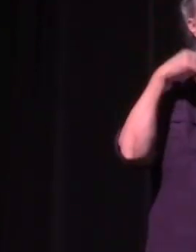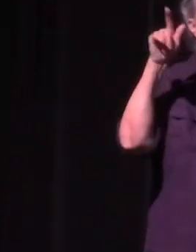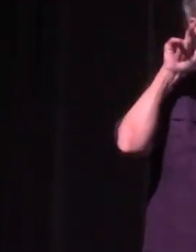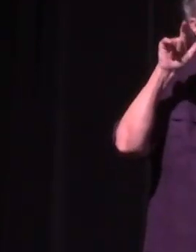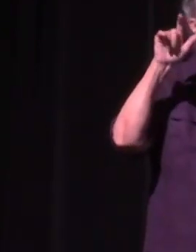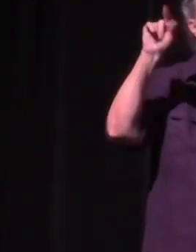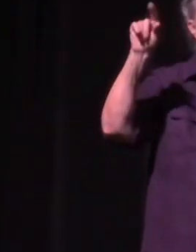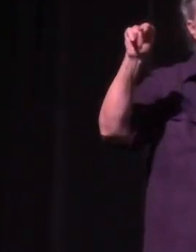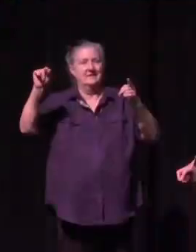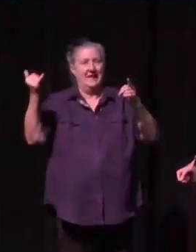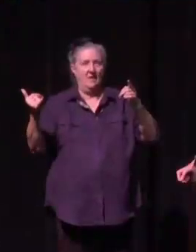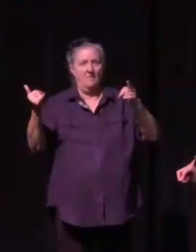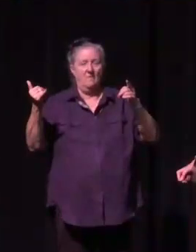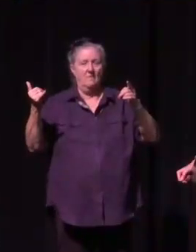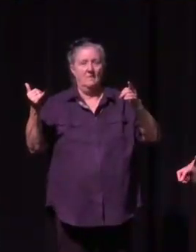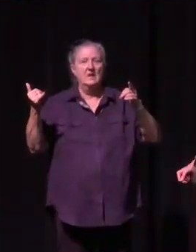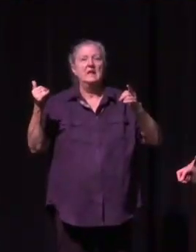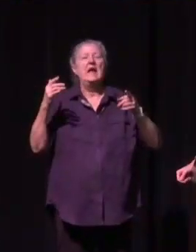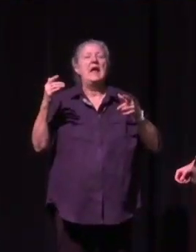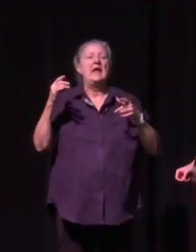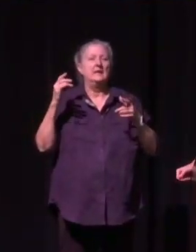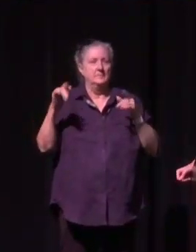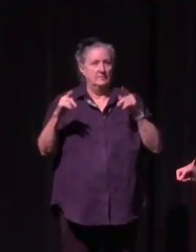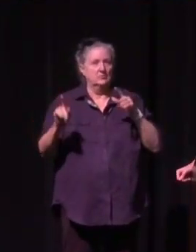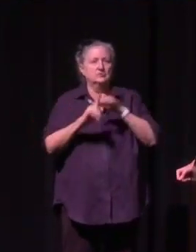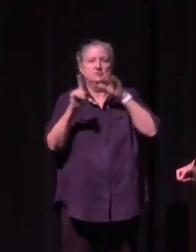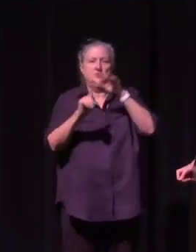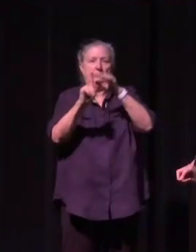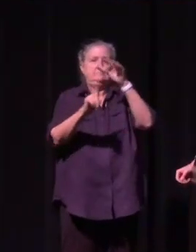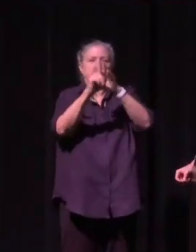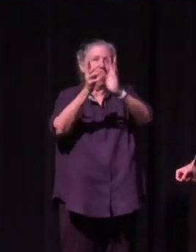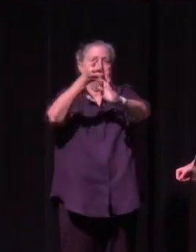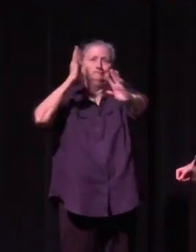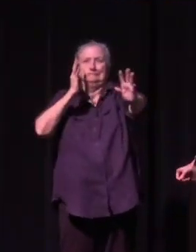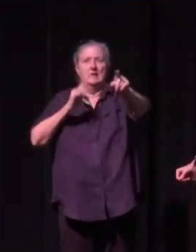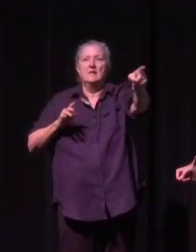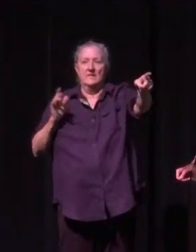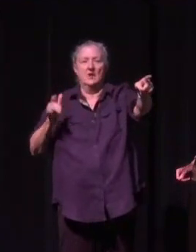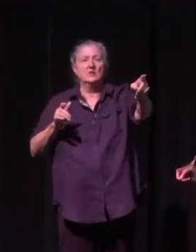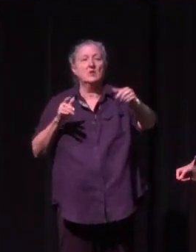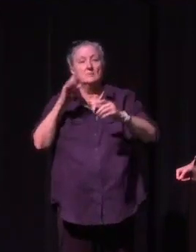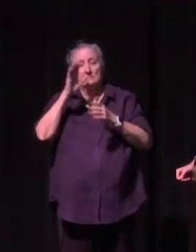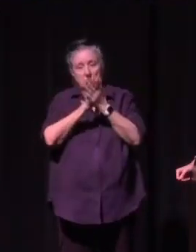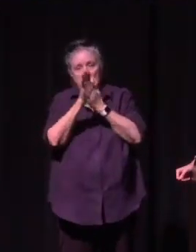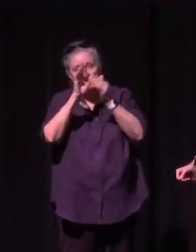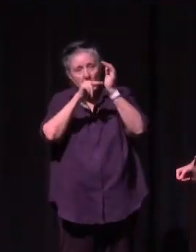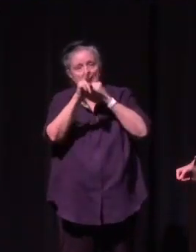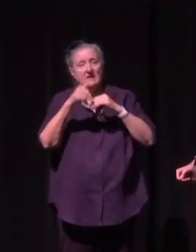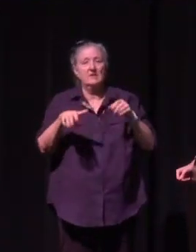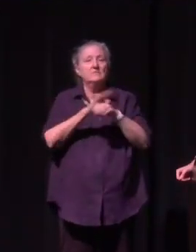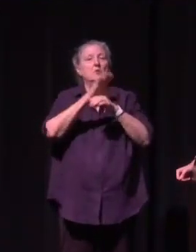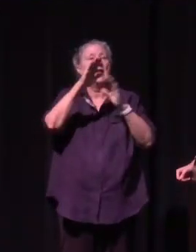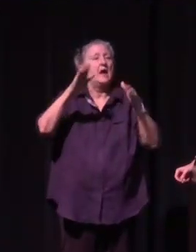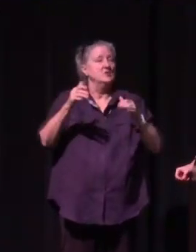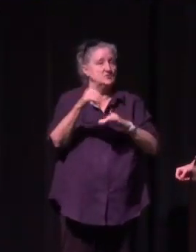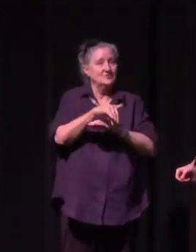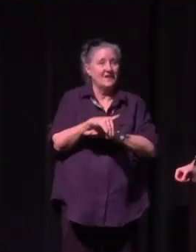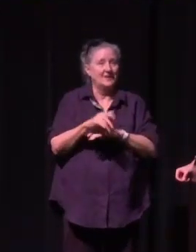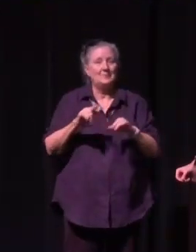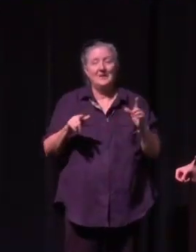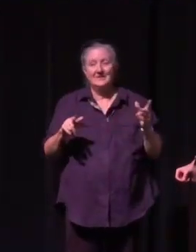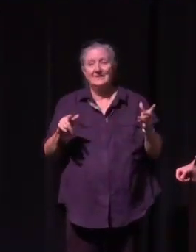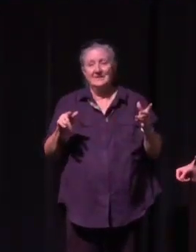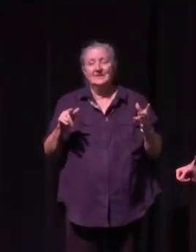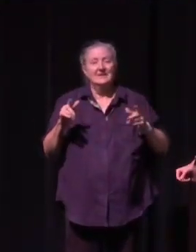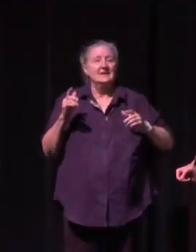had 120, and folks are showing up by the minute. So I'm looking forward to having a full house there this evening,